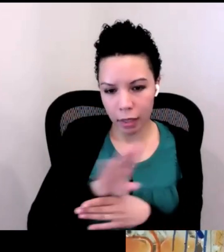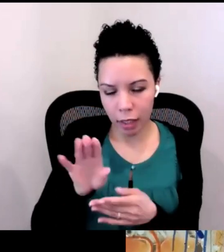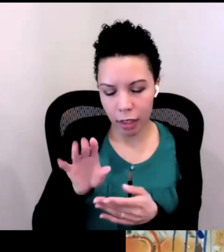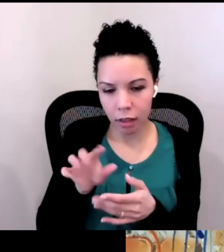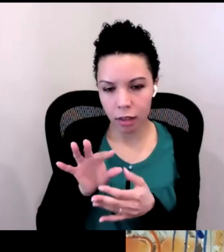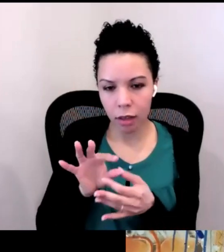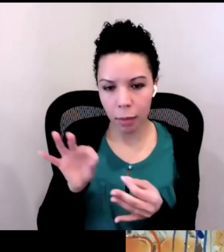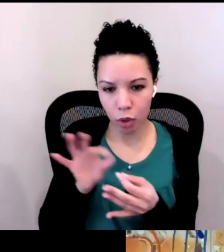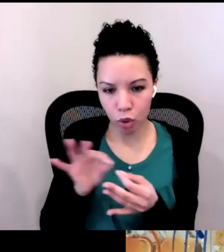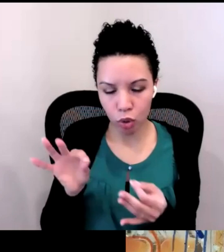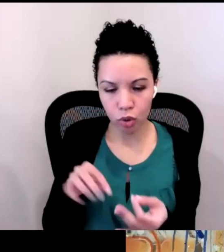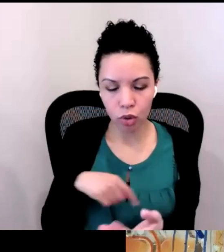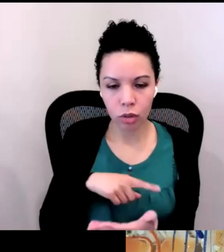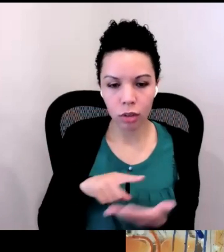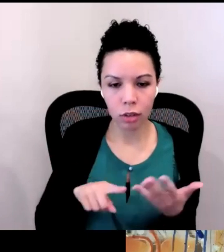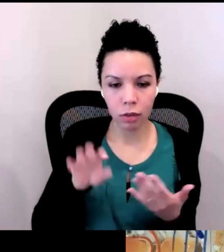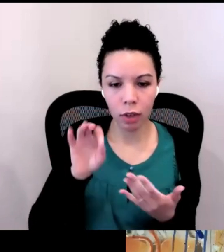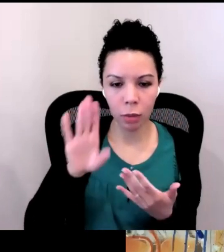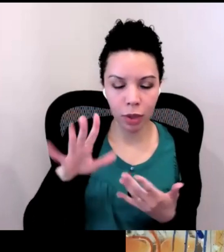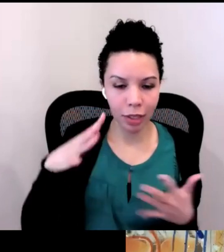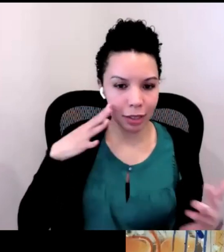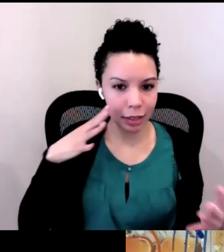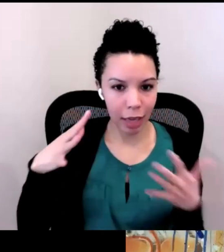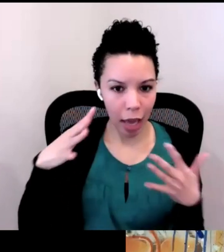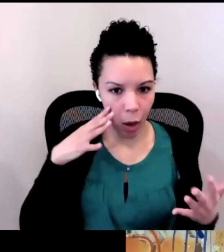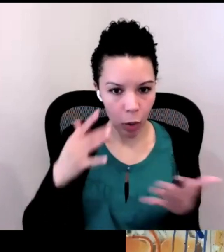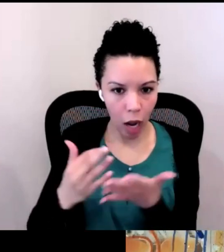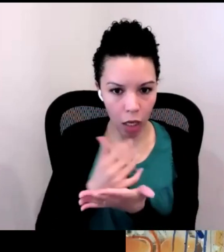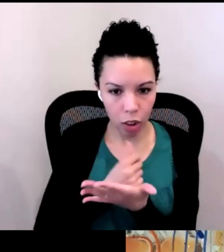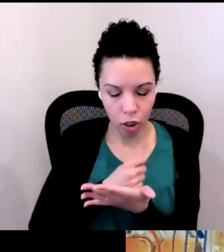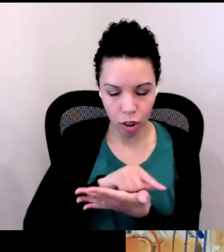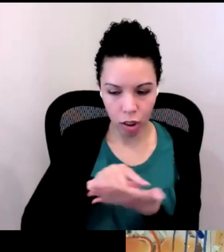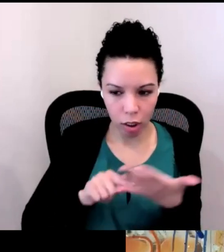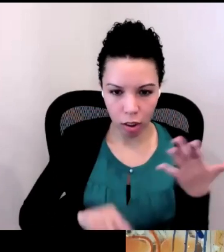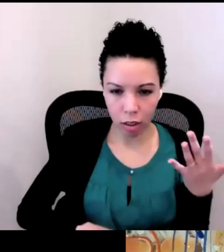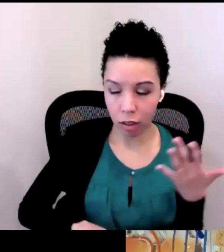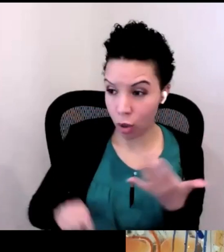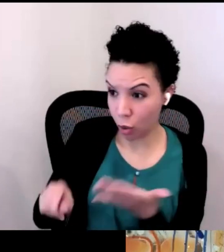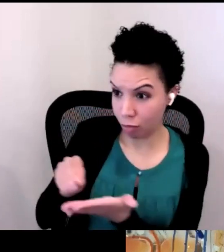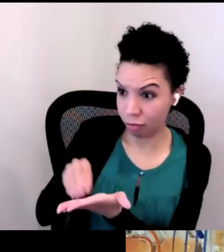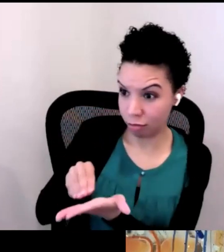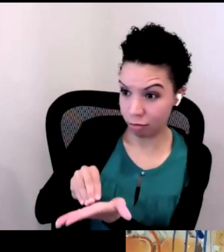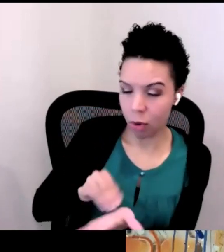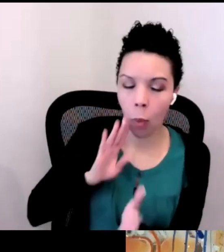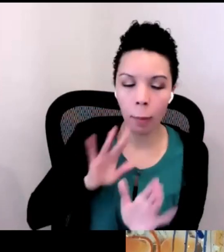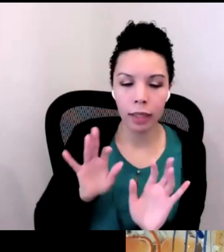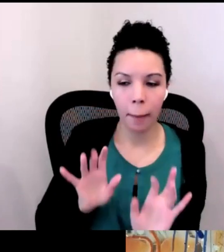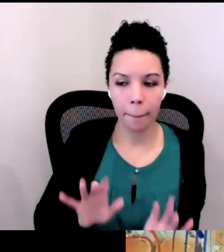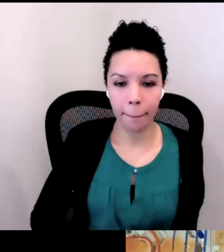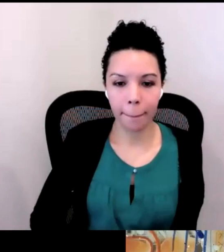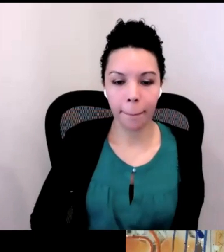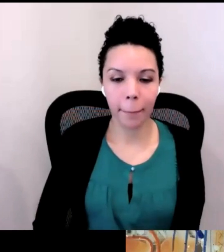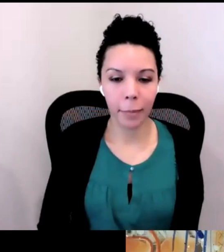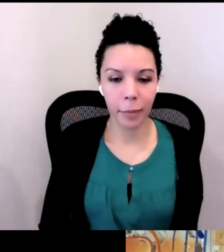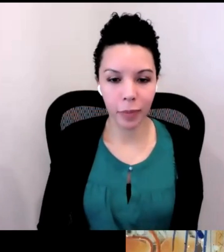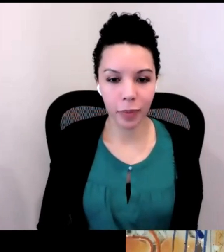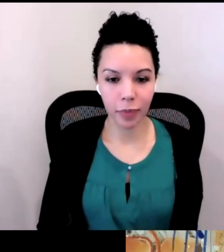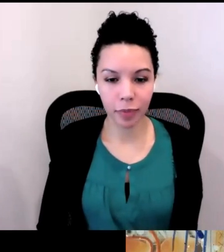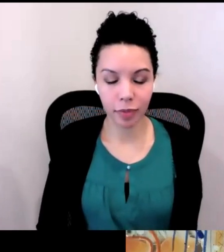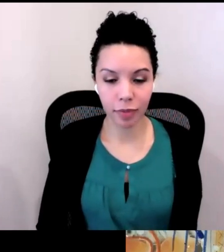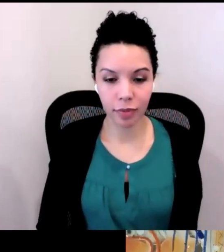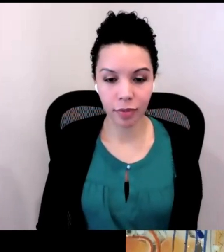Sound Collection. I'm Oh putting man, it are you here. writing this down, everybody? She's putting Hold some on, good I'm stuff. putting it here. I'm putting it here. Hold on. I know Canva, Canva is amazing, but you